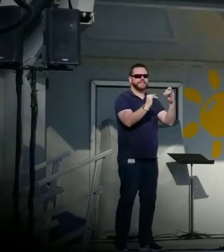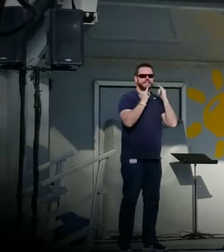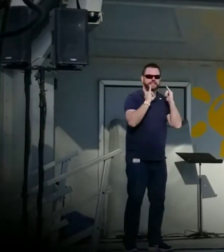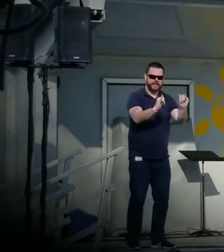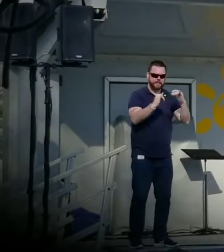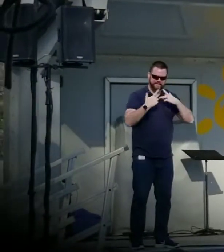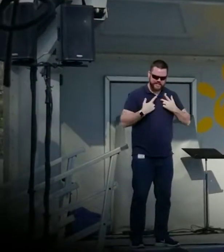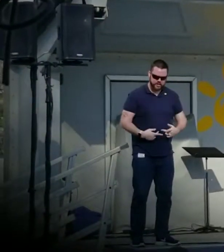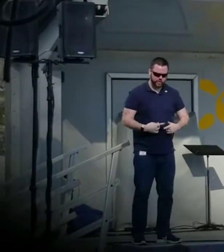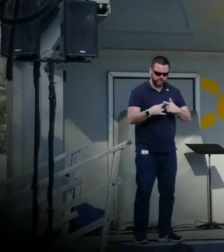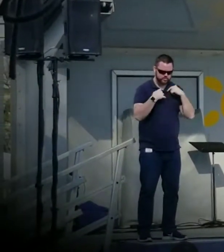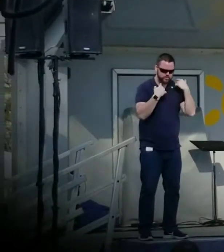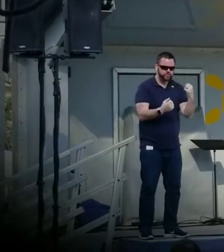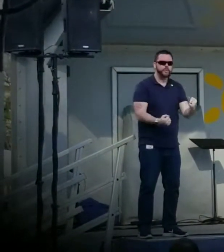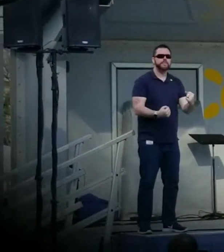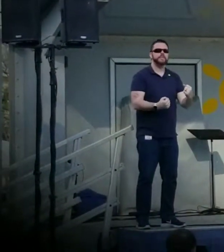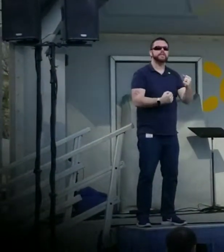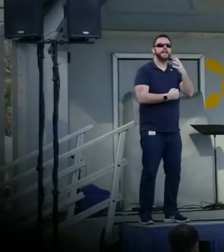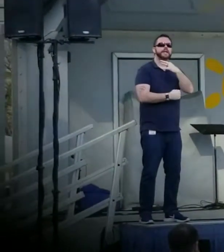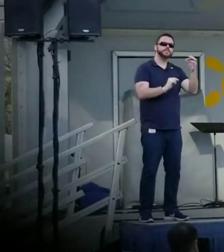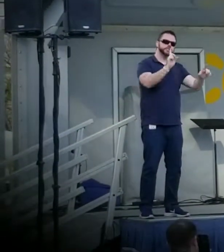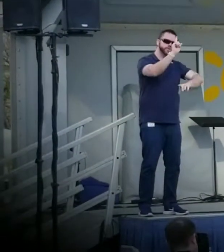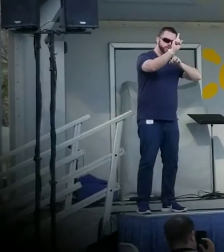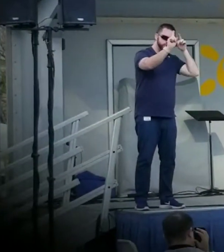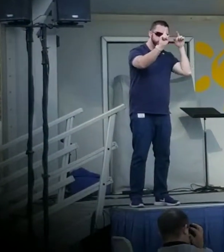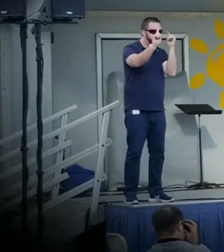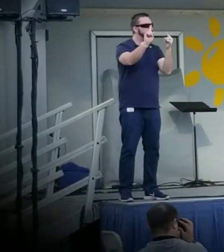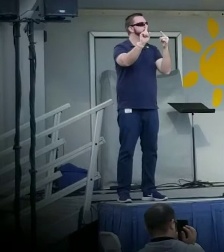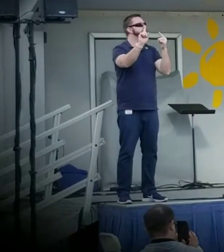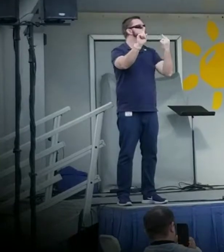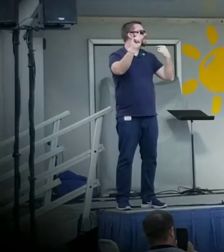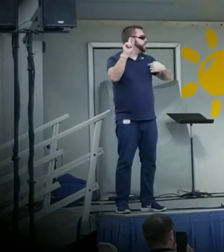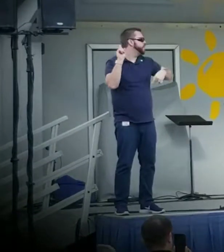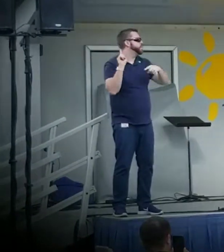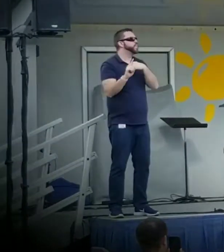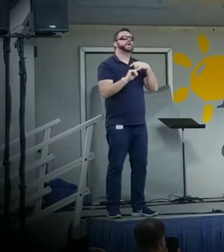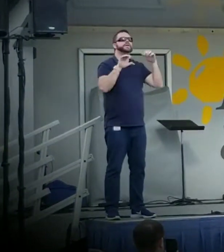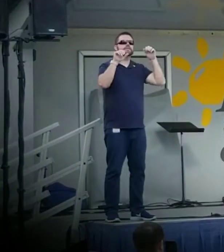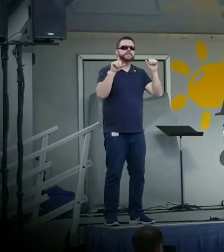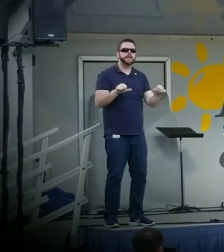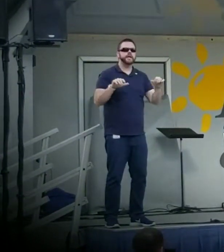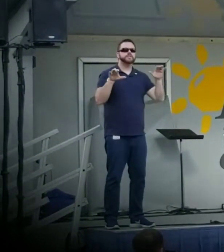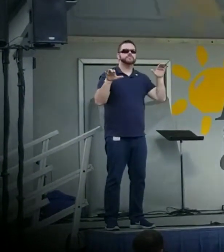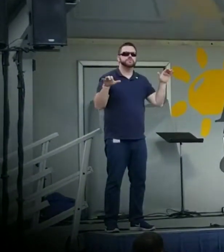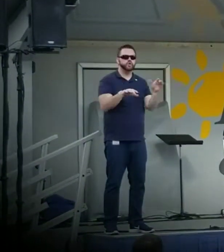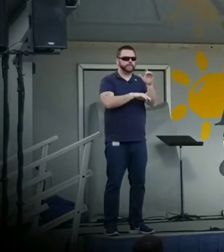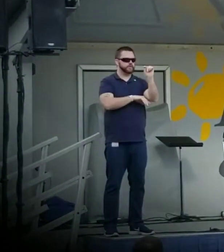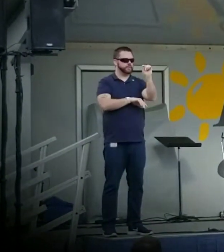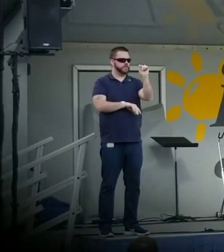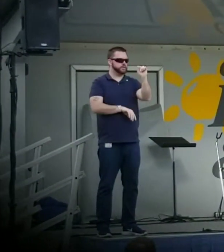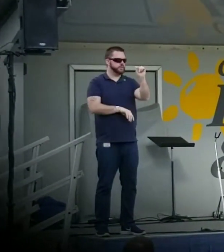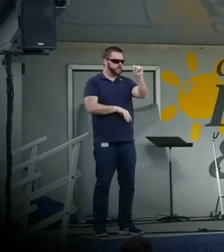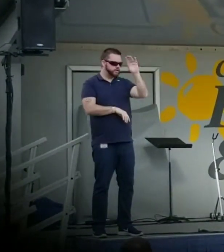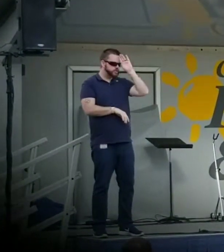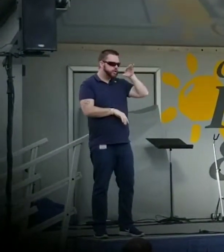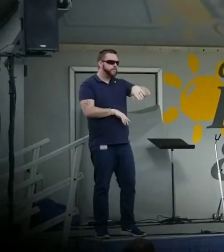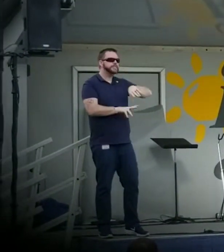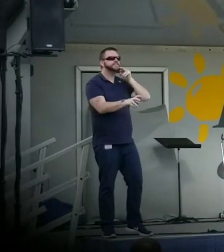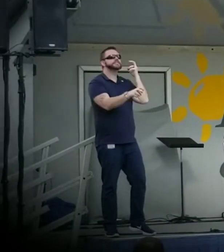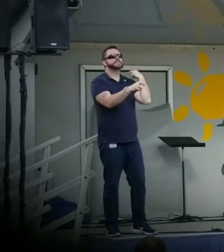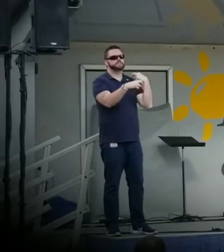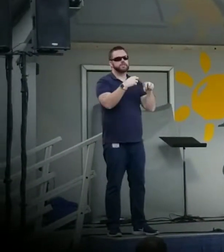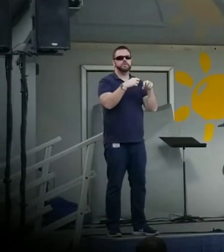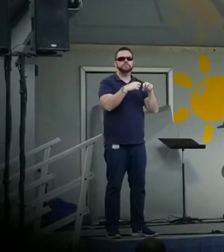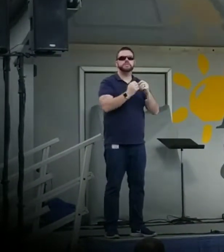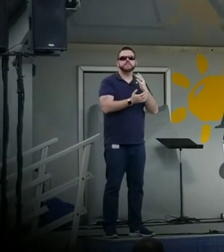physical strength and determination, then we can do it. Now, I know that it is difficult